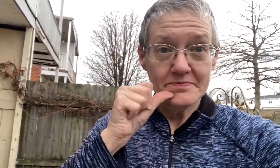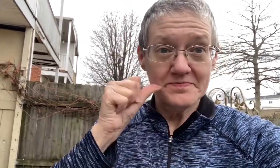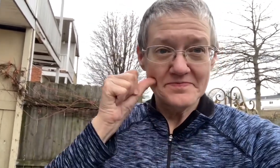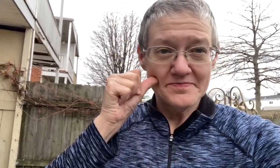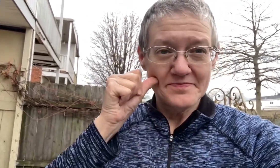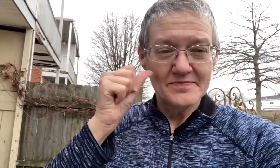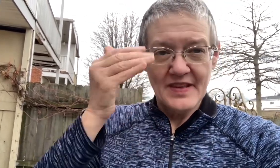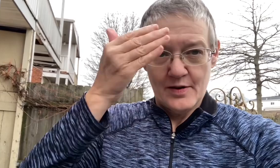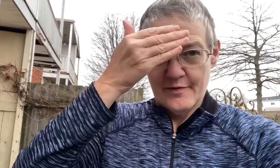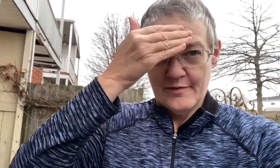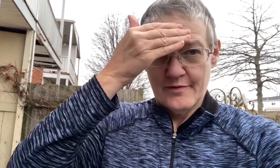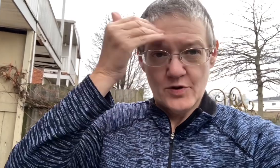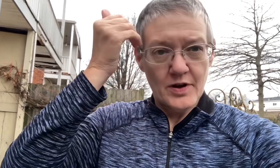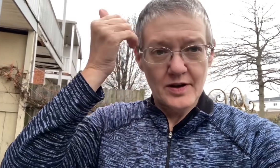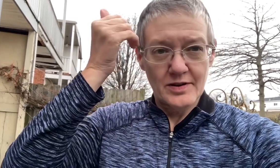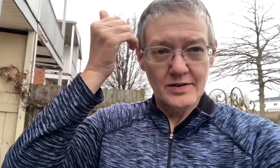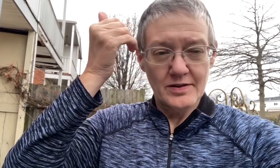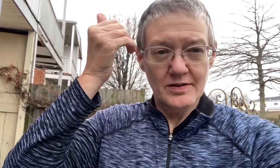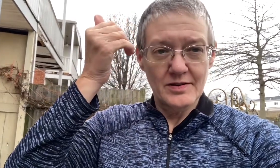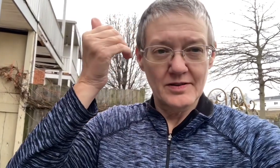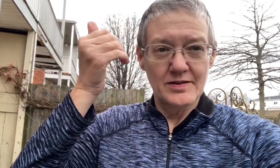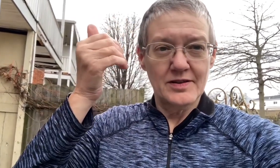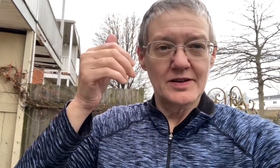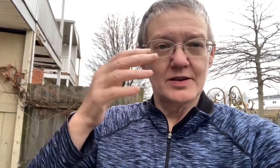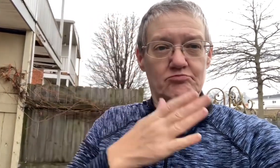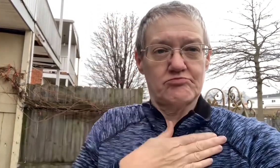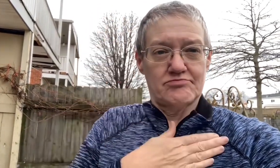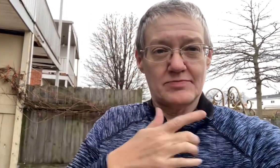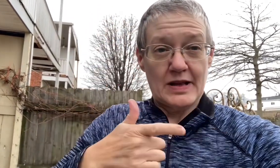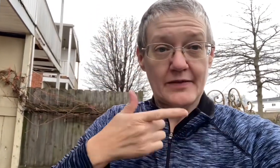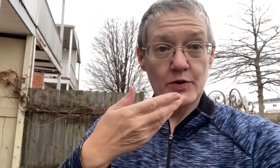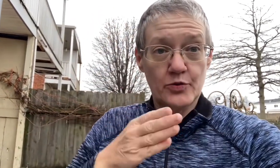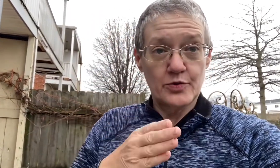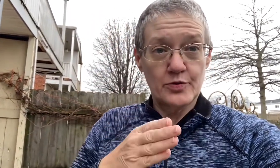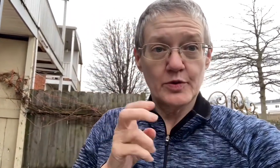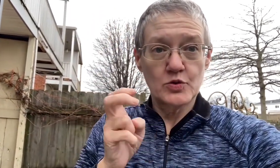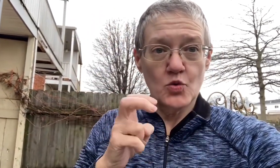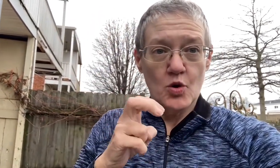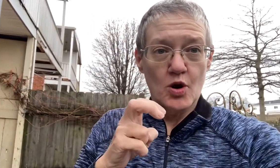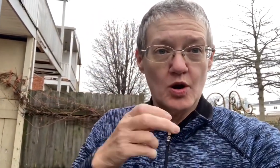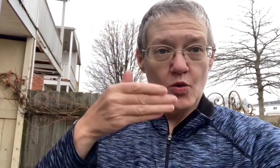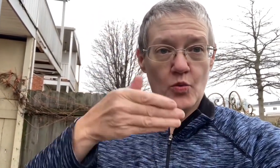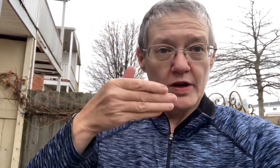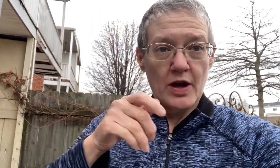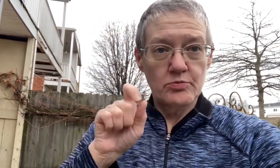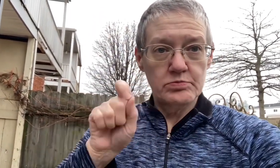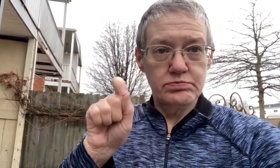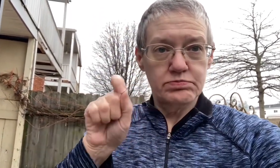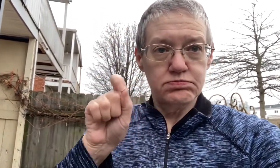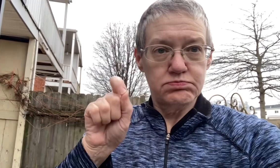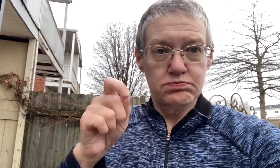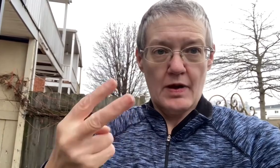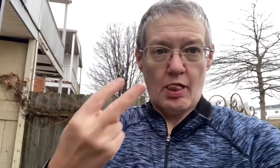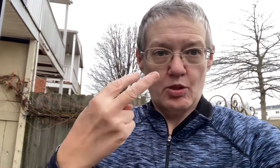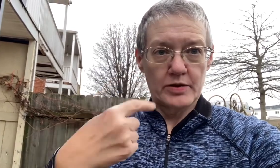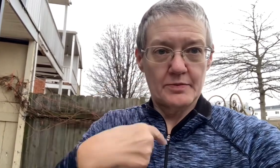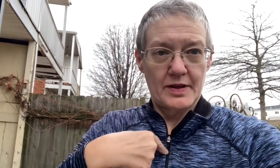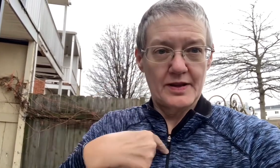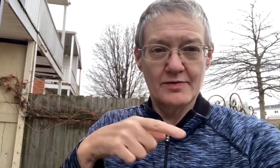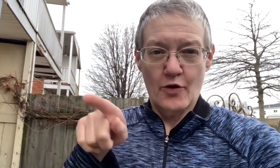out the food. And yesterday I forgot to feed them. And while I was resting in the living room, the squirrel tapped on